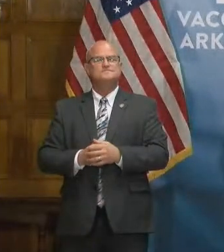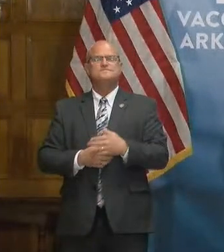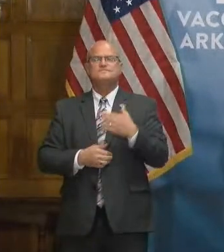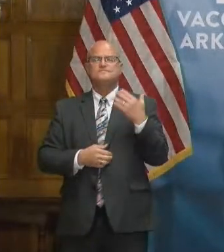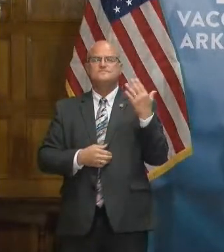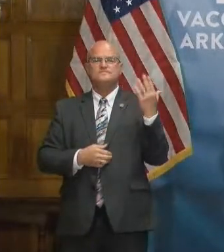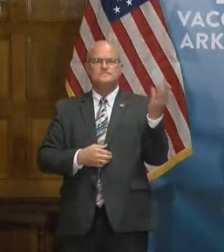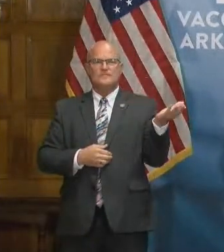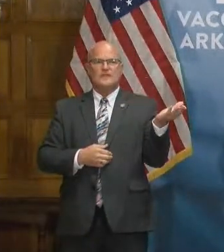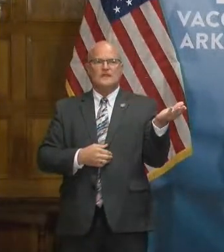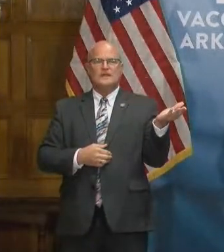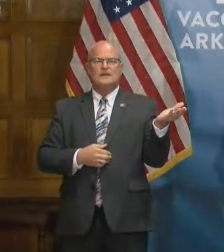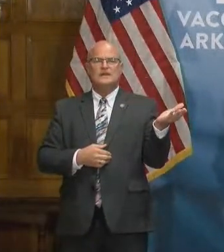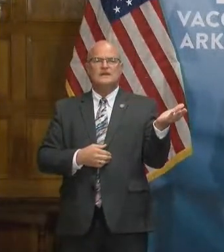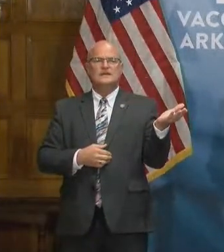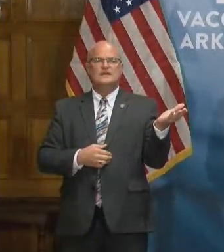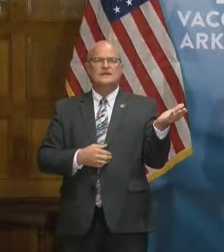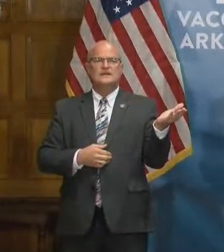the